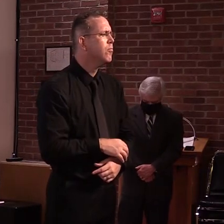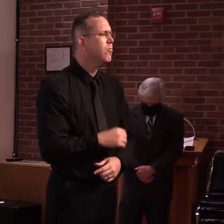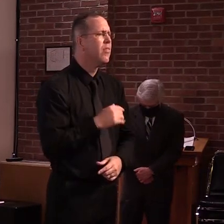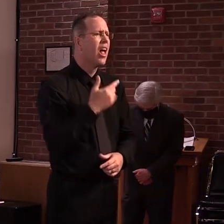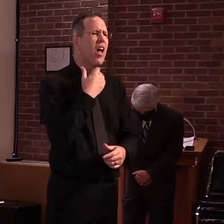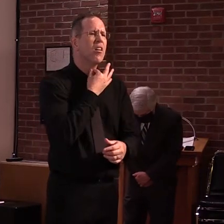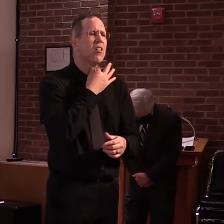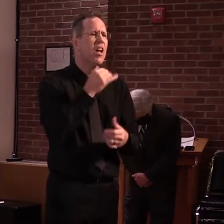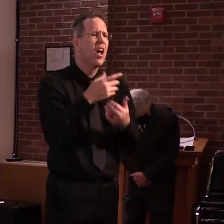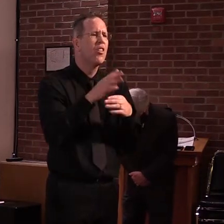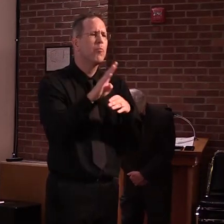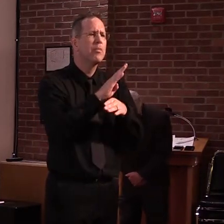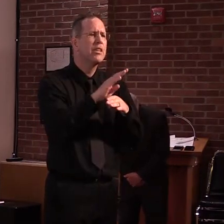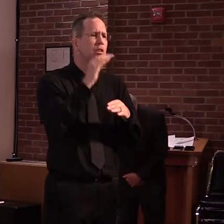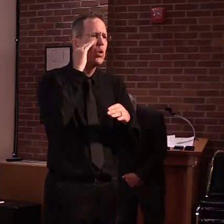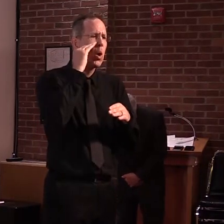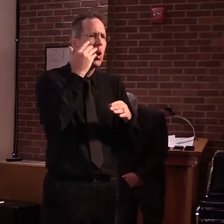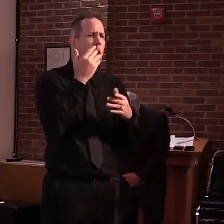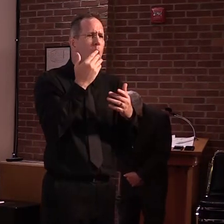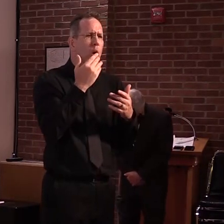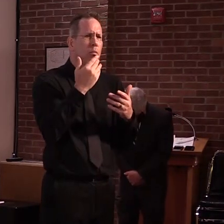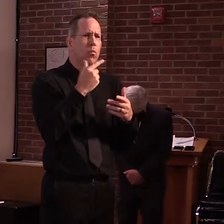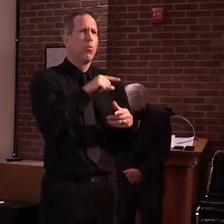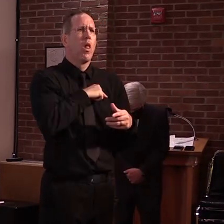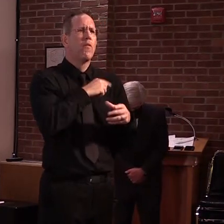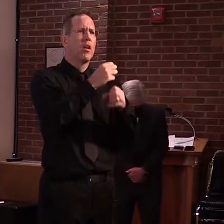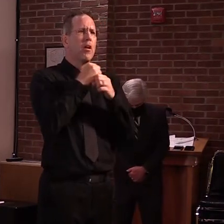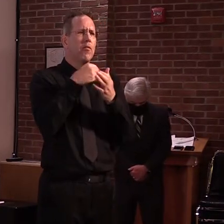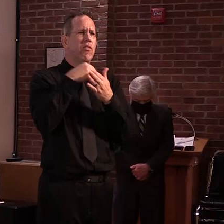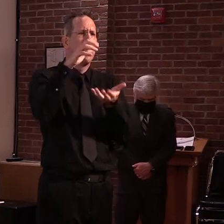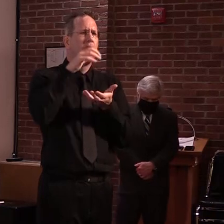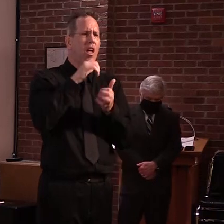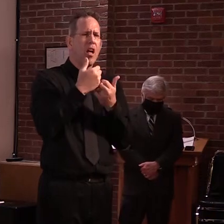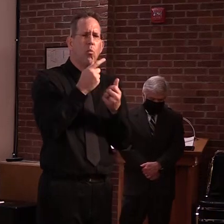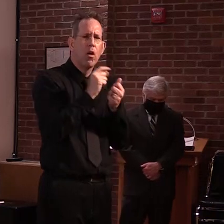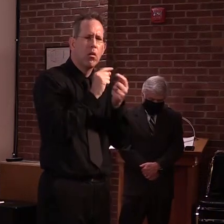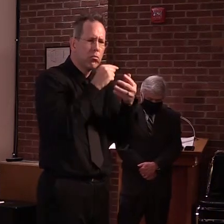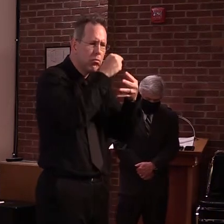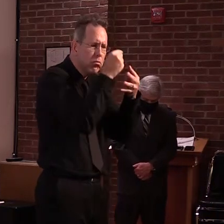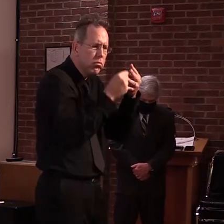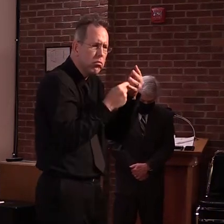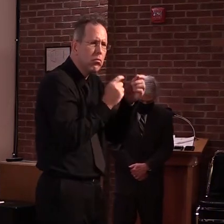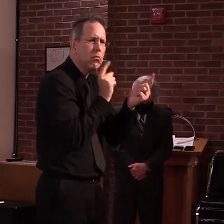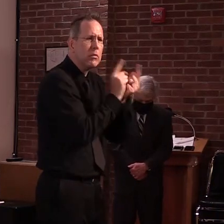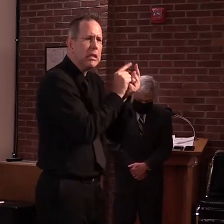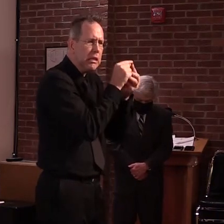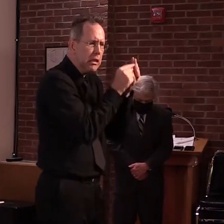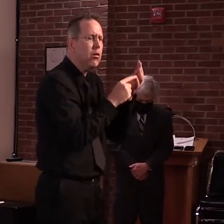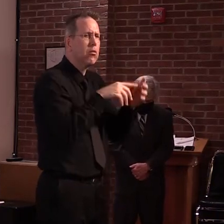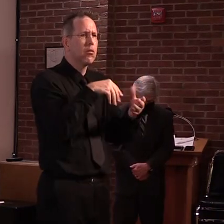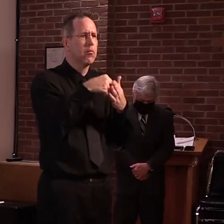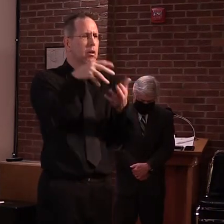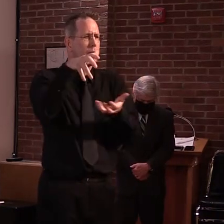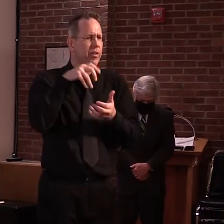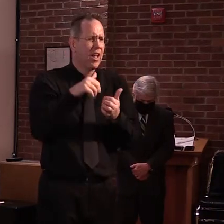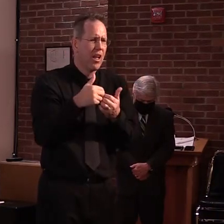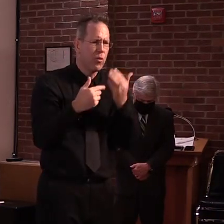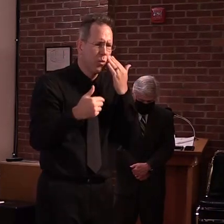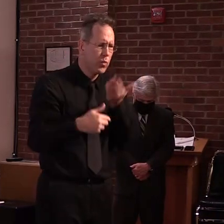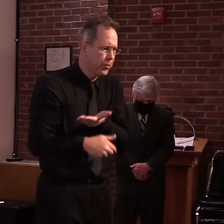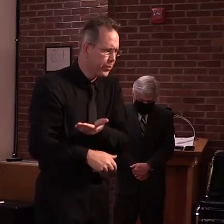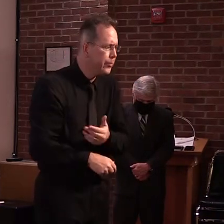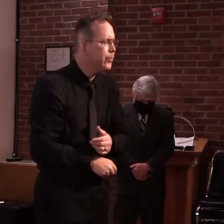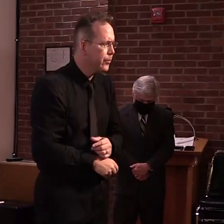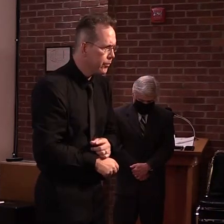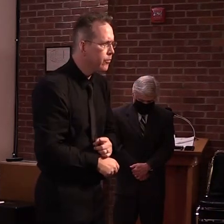we actually proposed one set of criteria, and things have changed so abruptly from the legislative